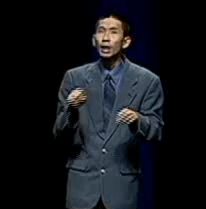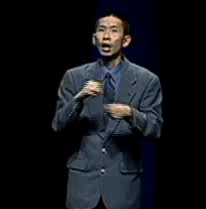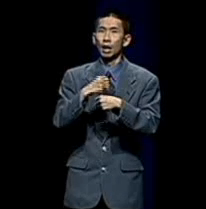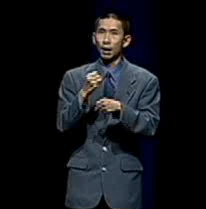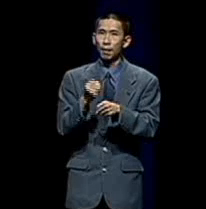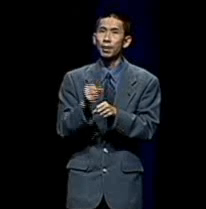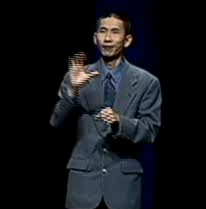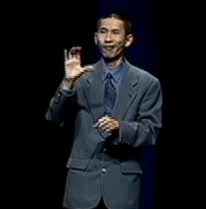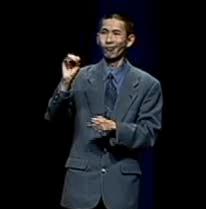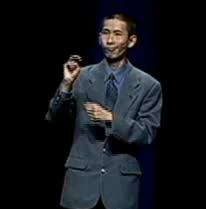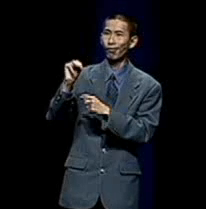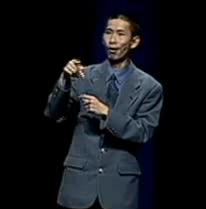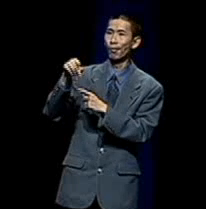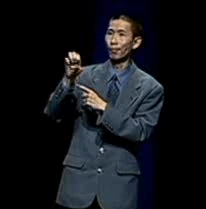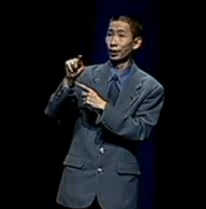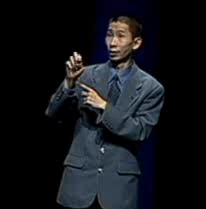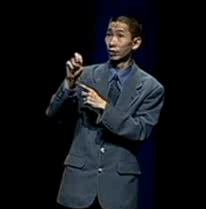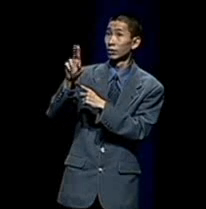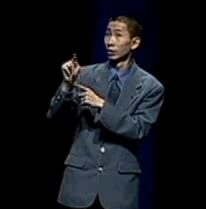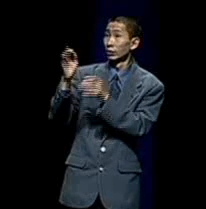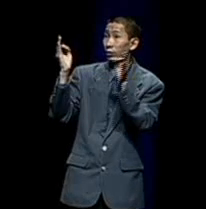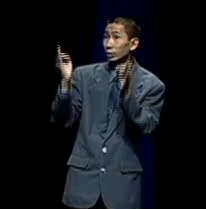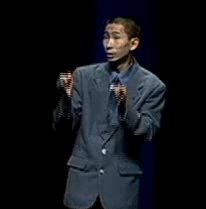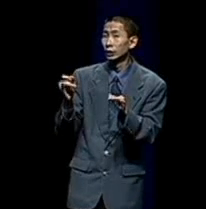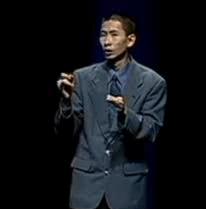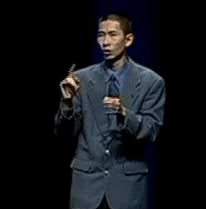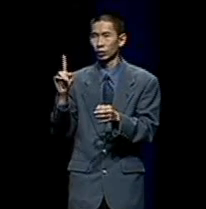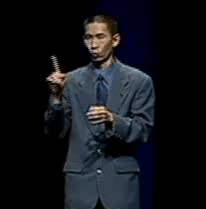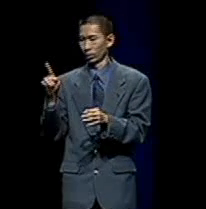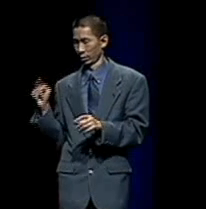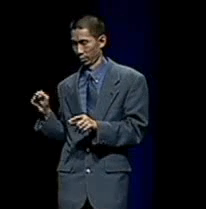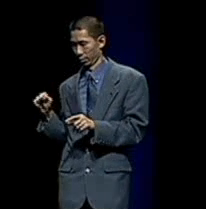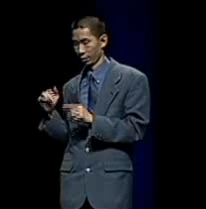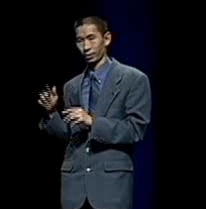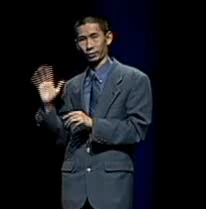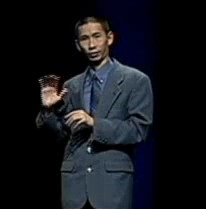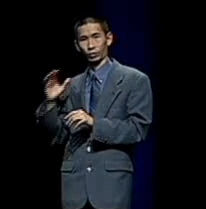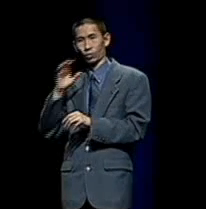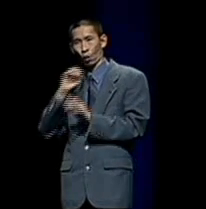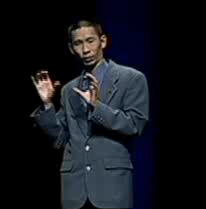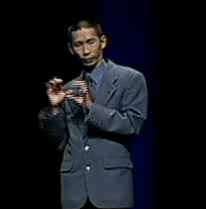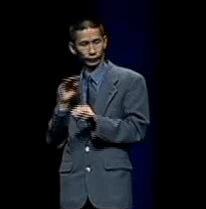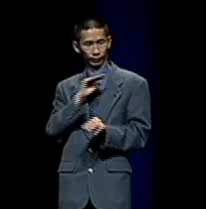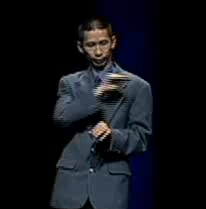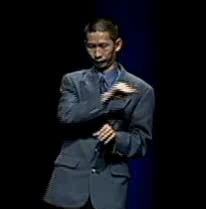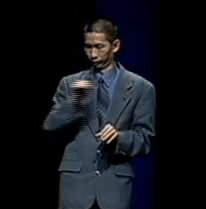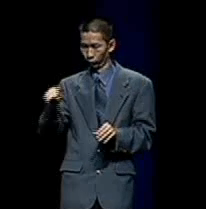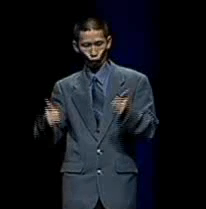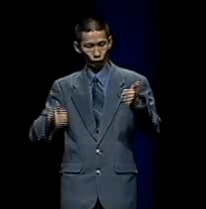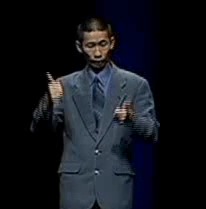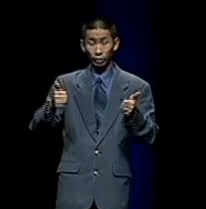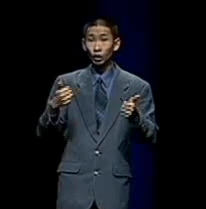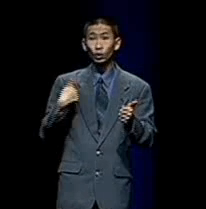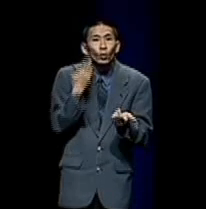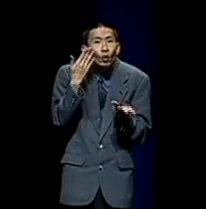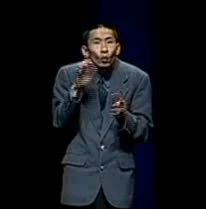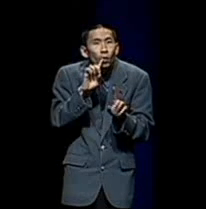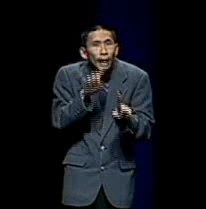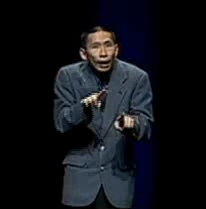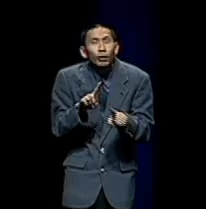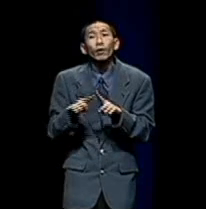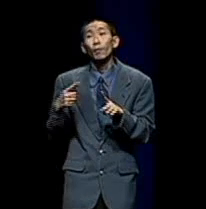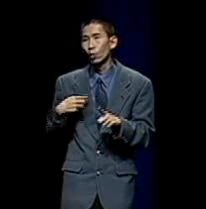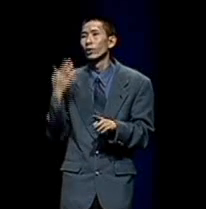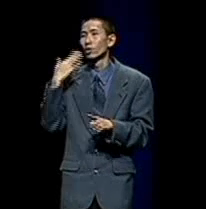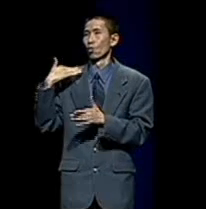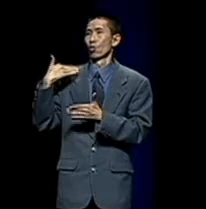decision as to where they belong in the new structure, okay? So we don't know the answer, but that's the process. Now, in